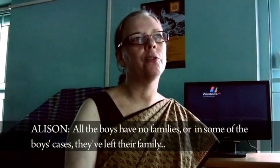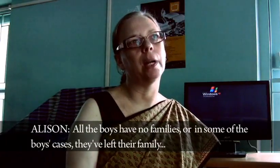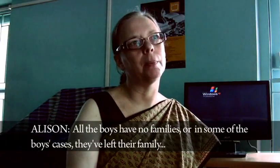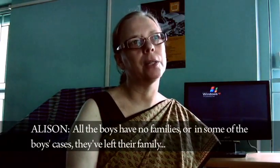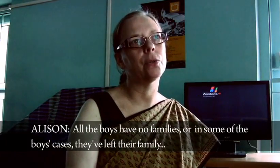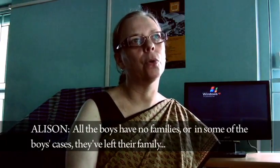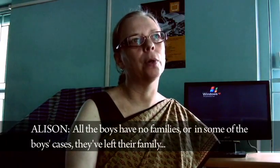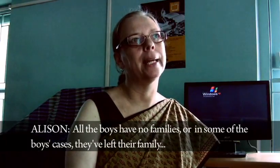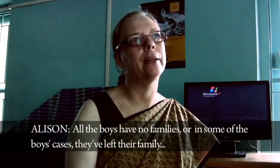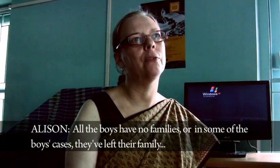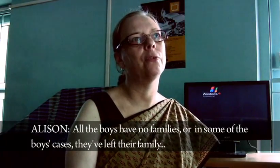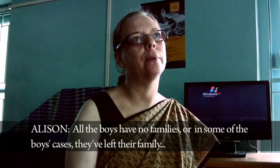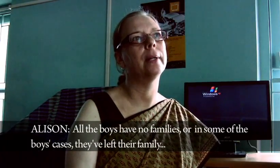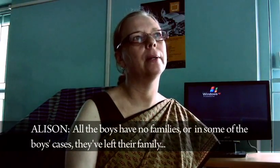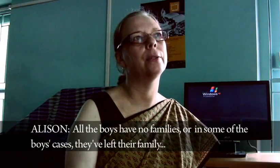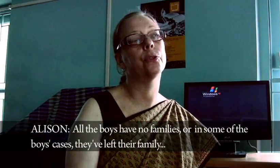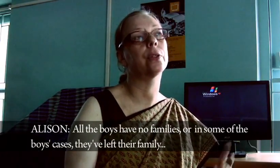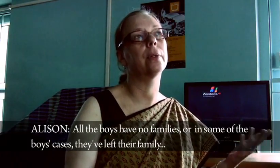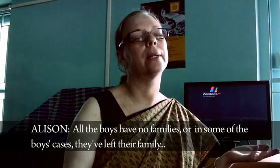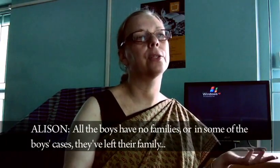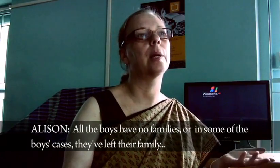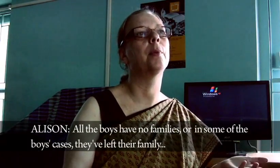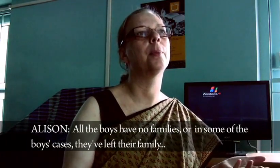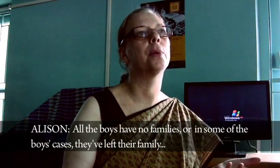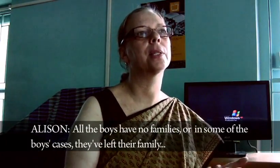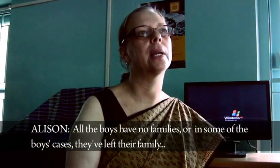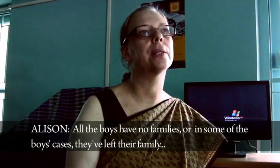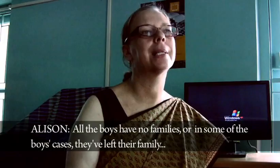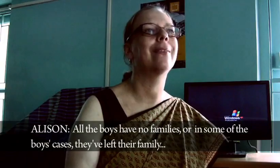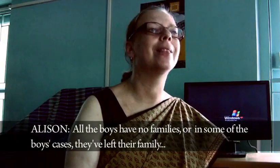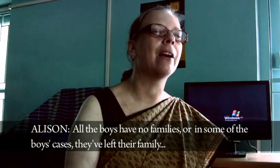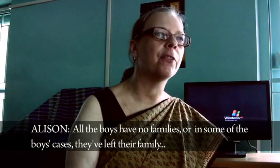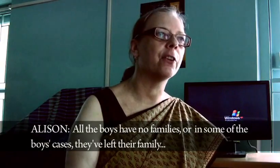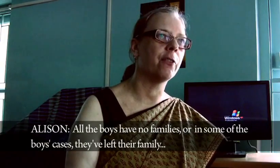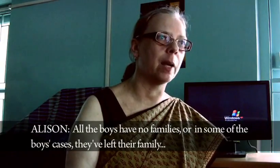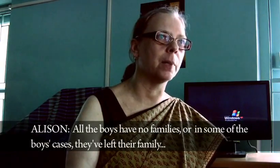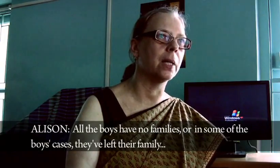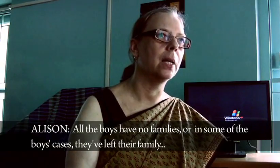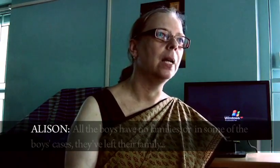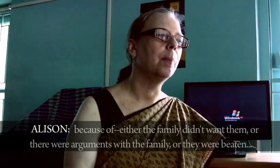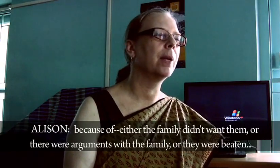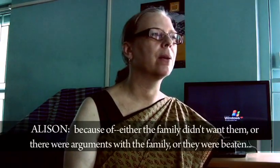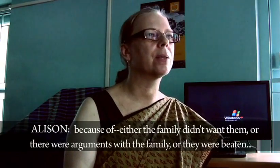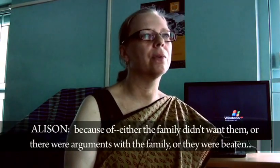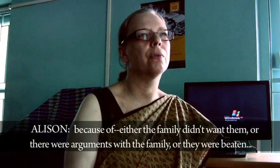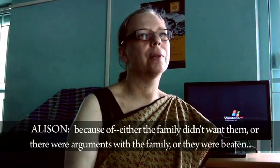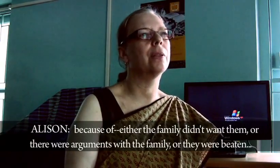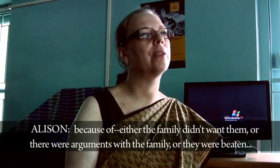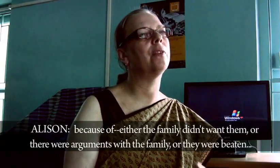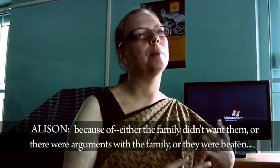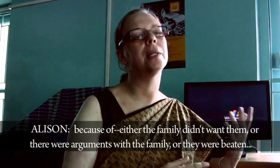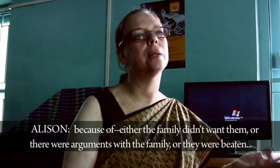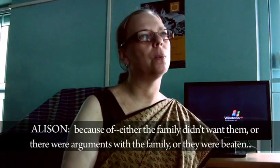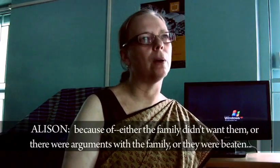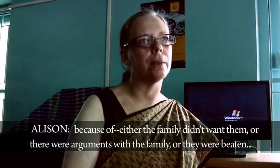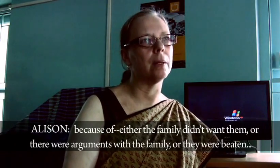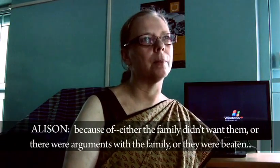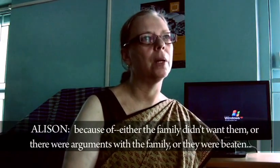families, or in some of the boys' cases, they've left their family because of either the family didn't want them, or there